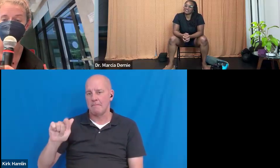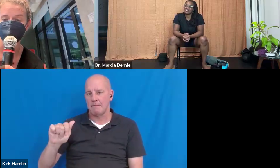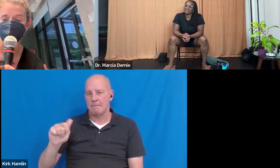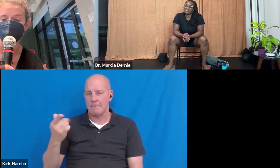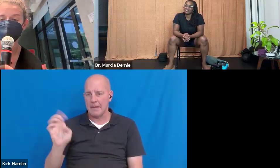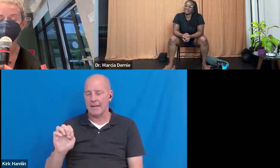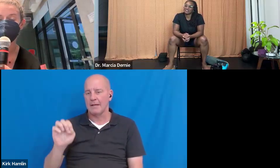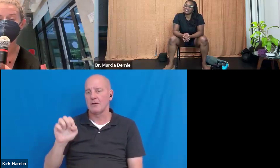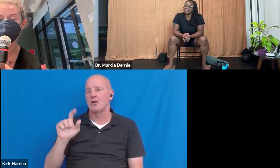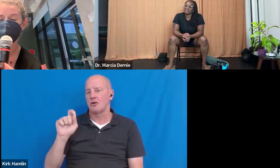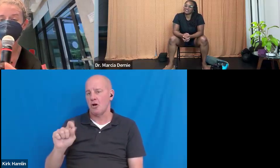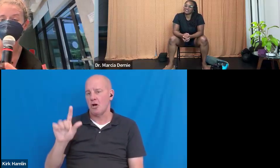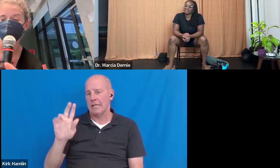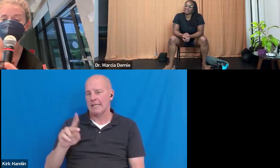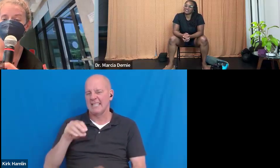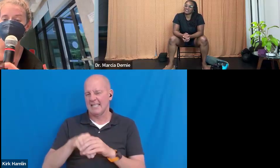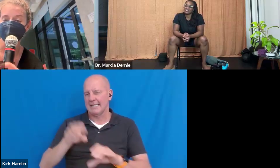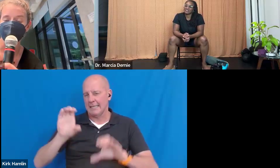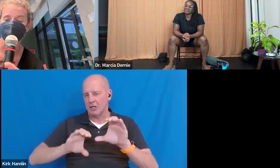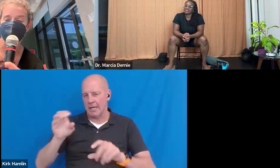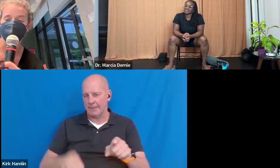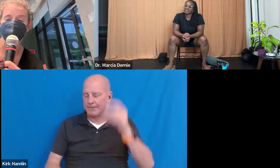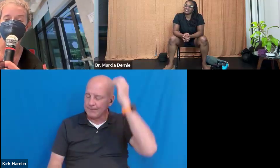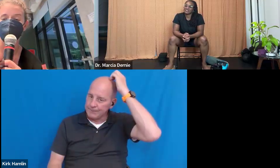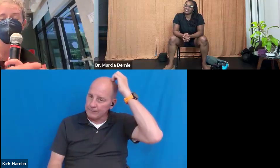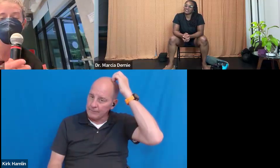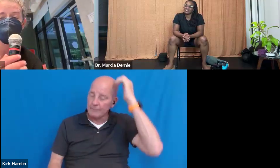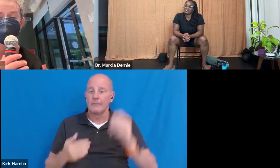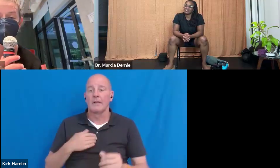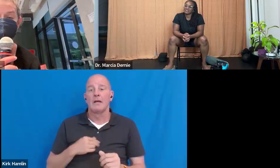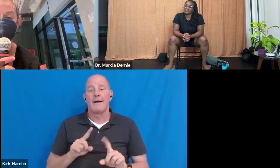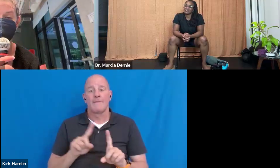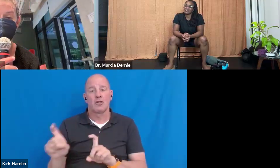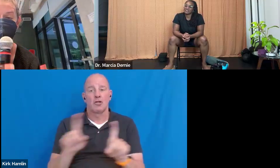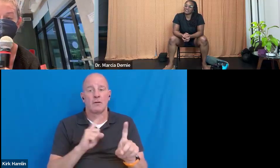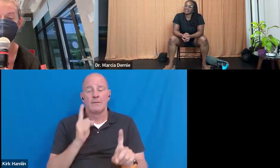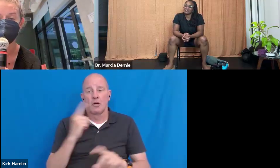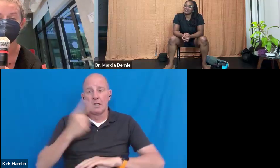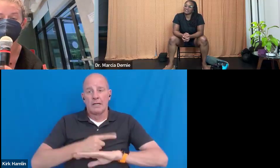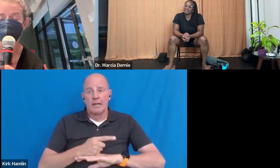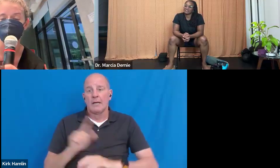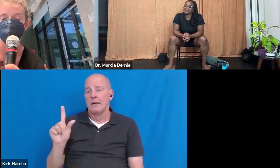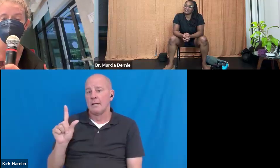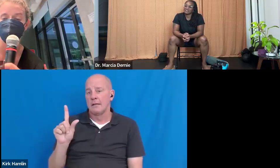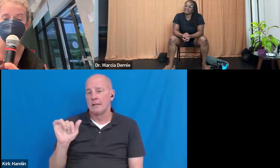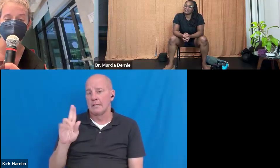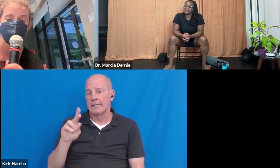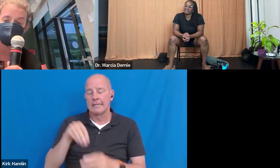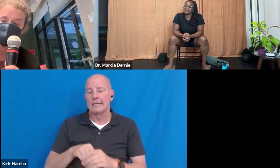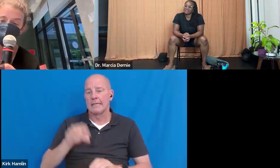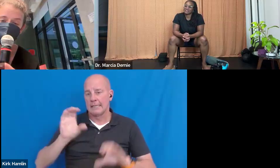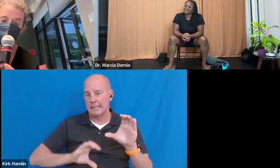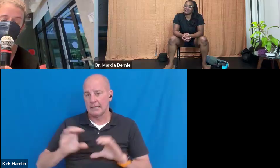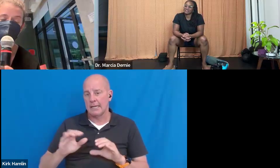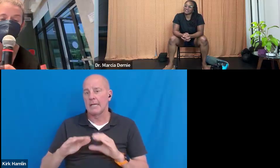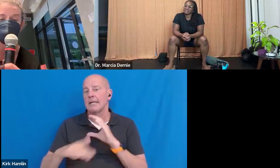dcc.page/links. I'm dropping the link in the chat. We also have a survey for today. I've dropped the link in the chat and it'll be emailed to you. Let us know